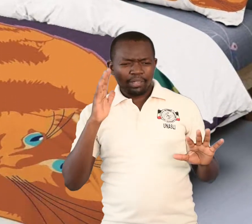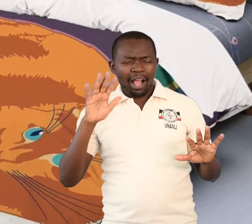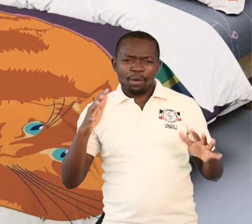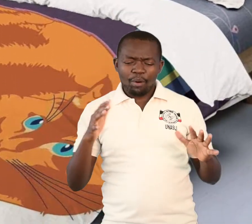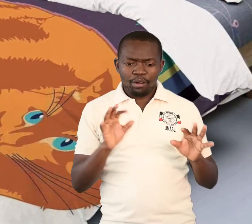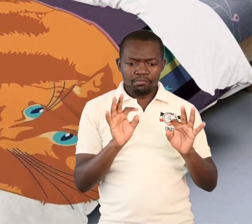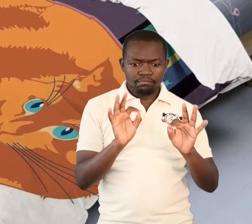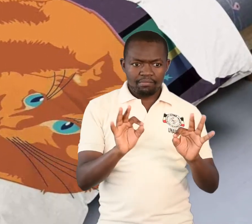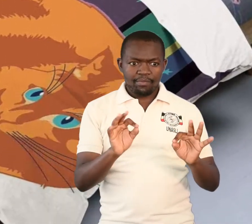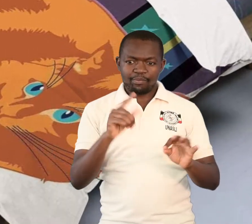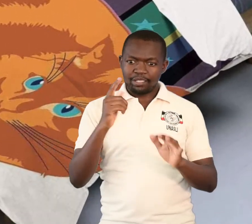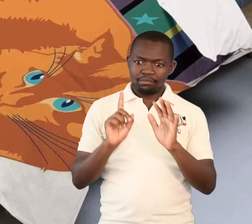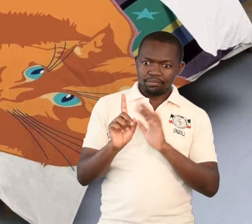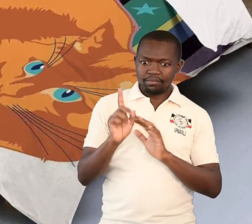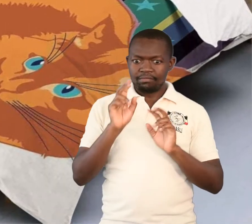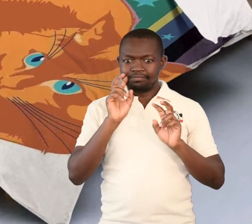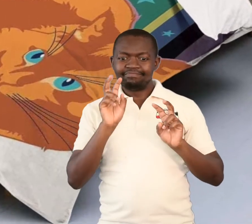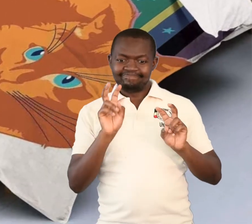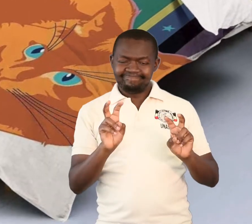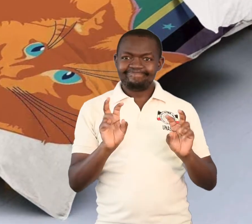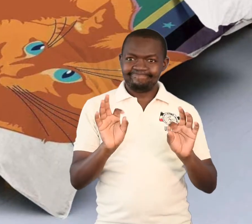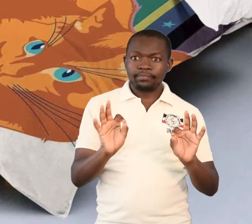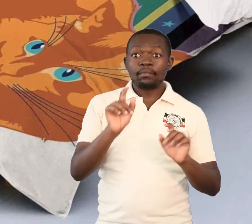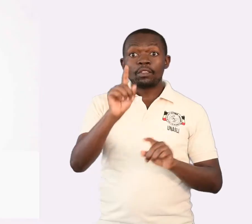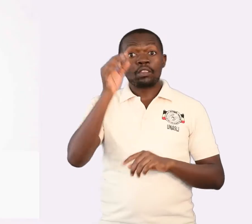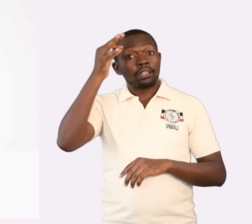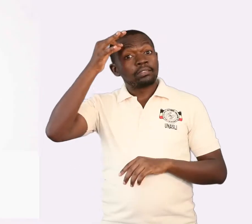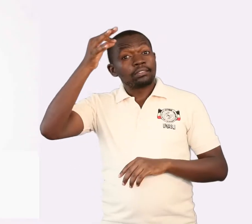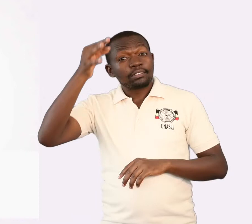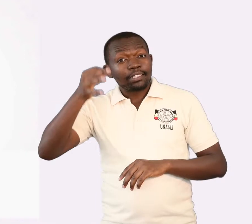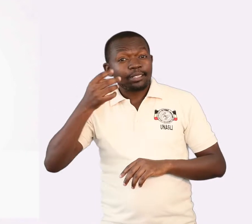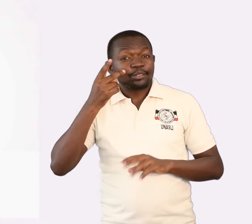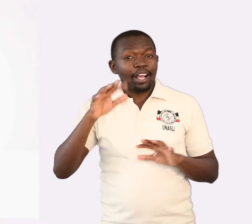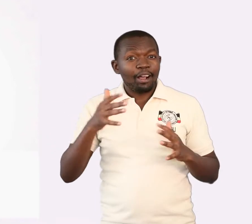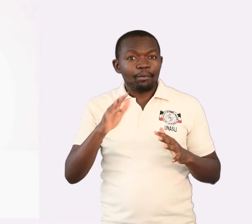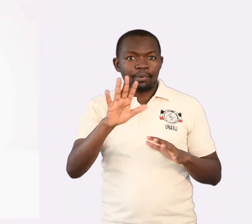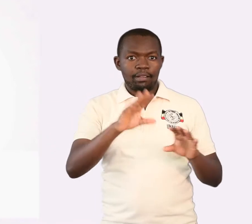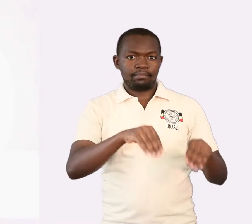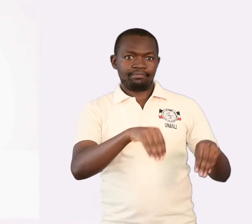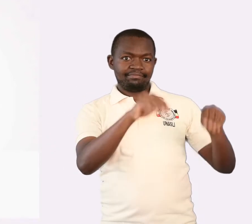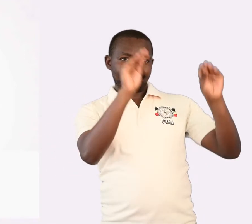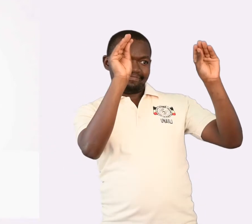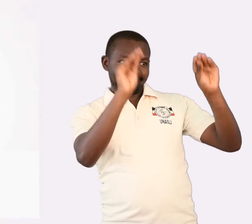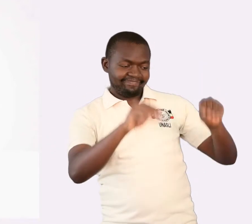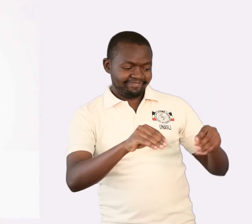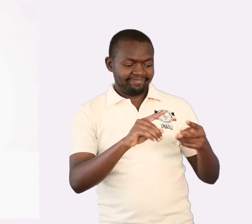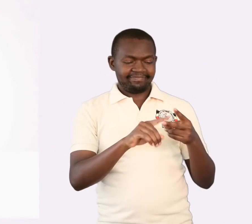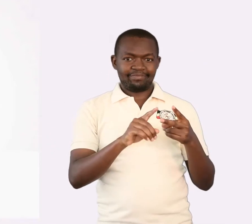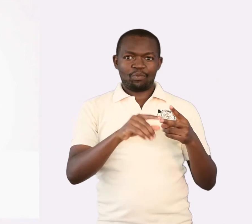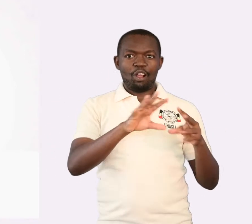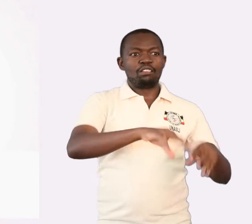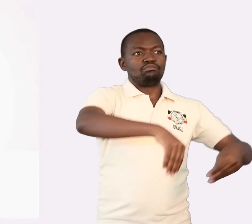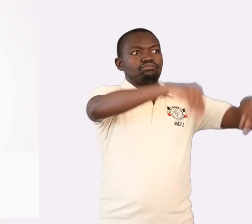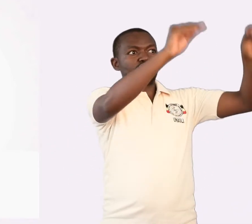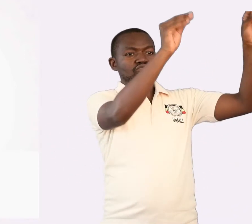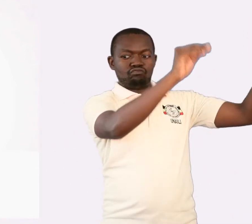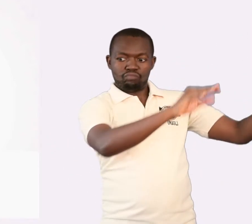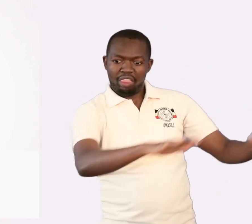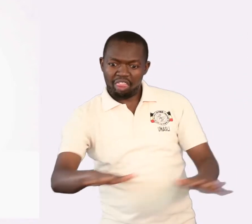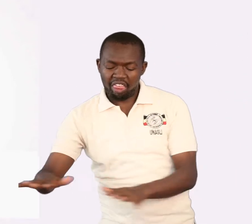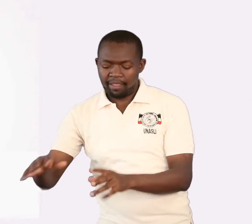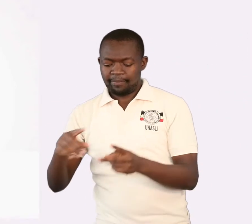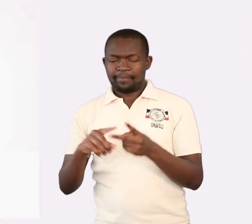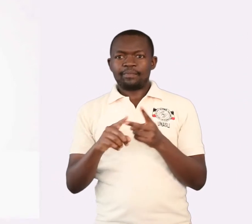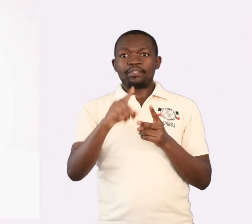beautiful. You may decide to have your bed sheets all spread on the bed. You